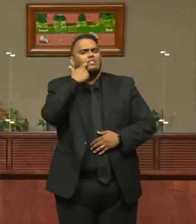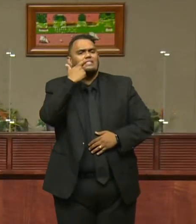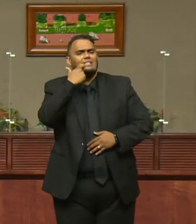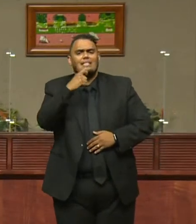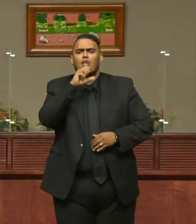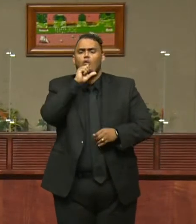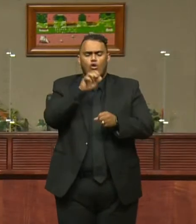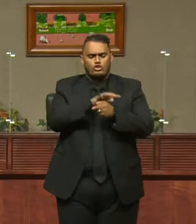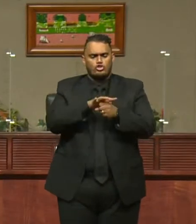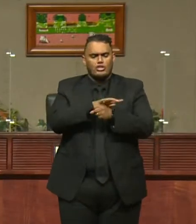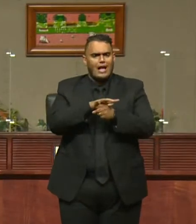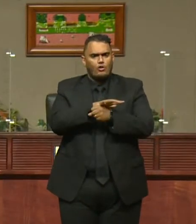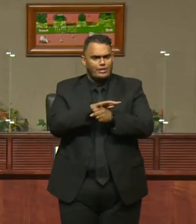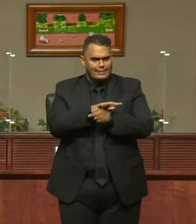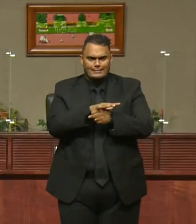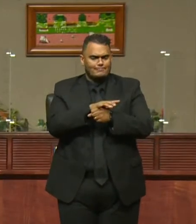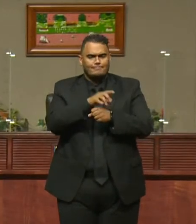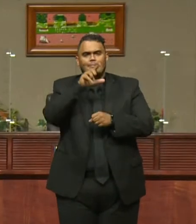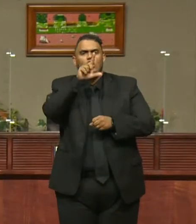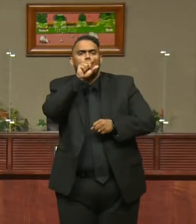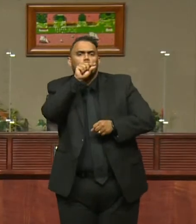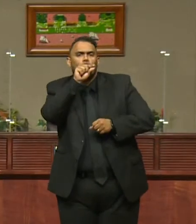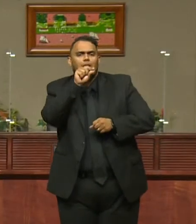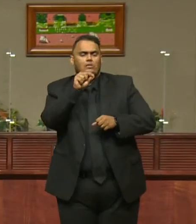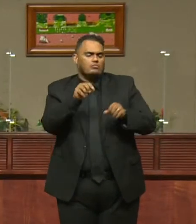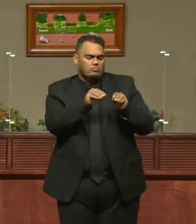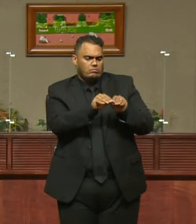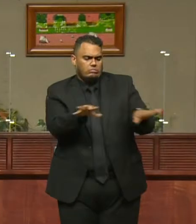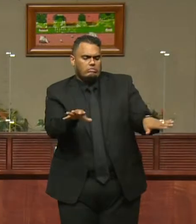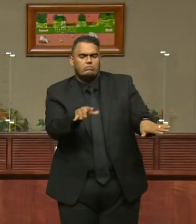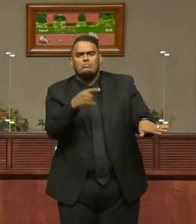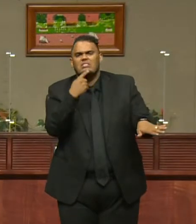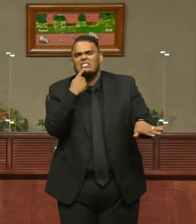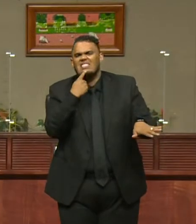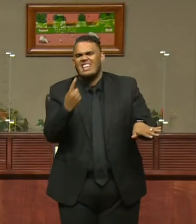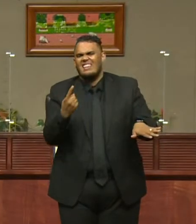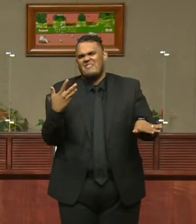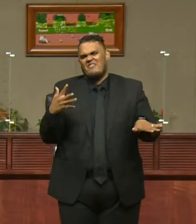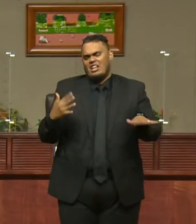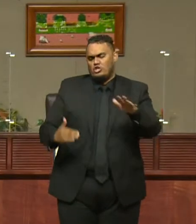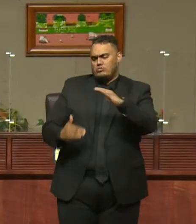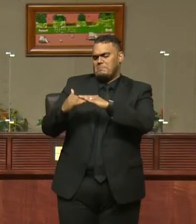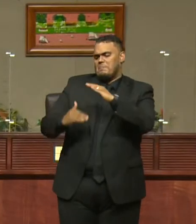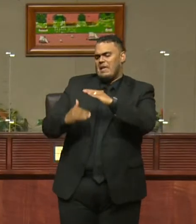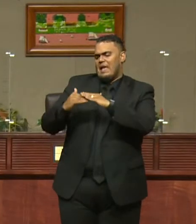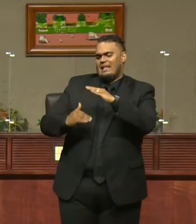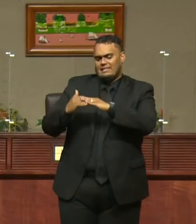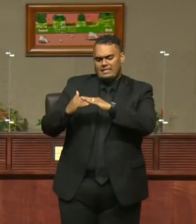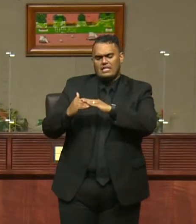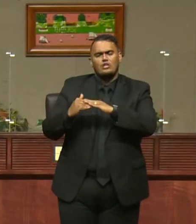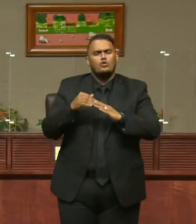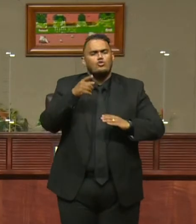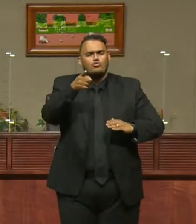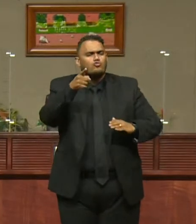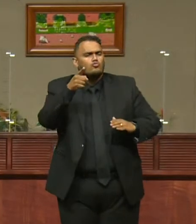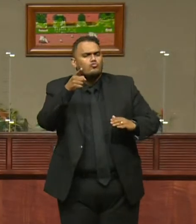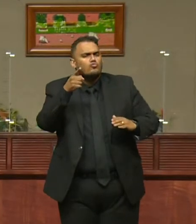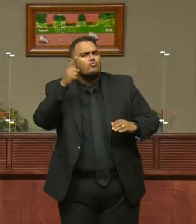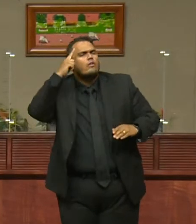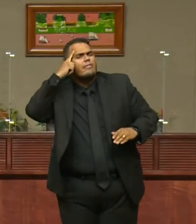has reached capacity. And hearing that, what are you suspecting could be driving,